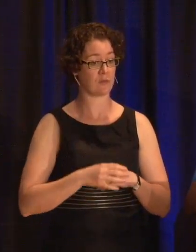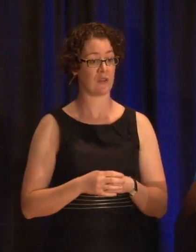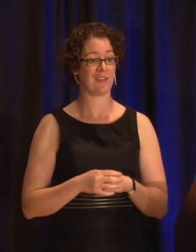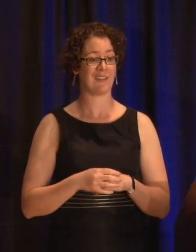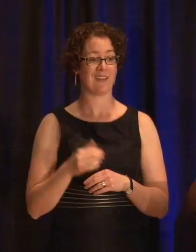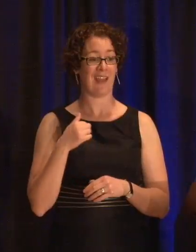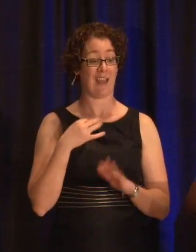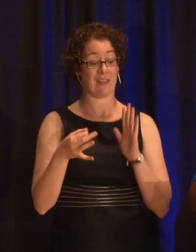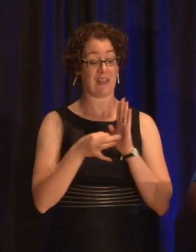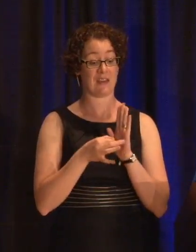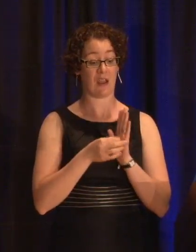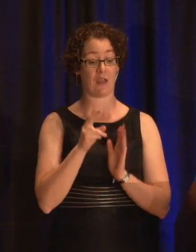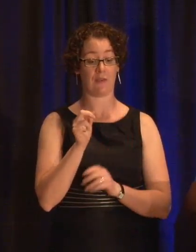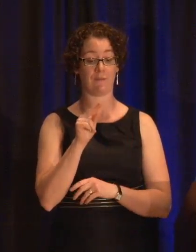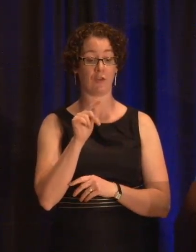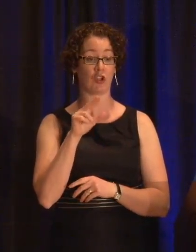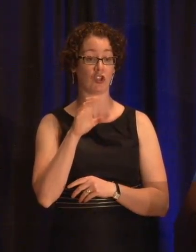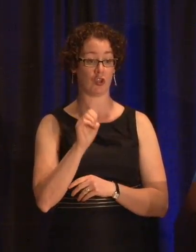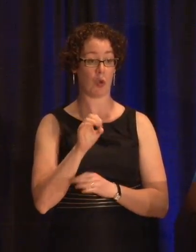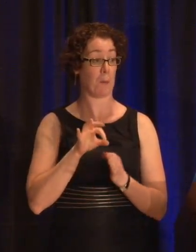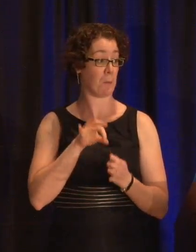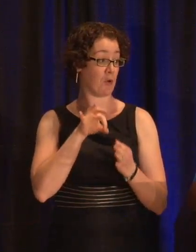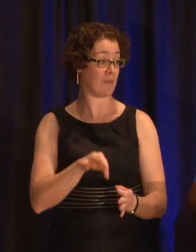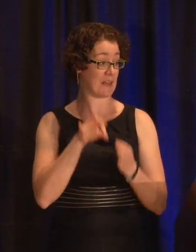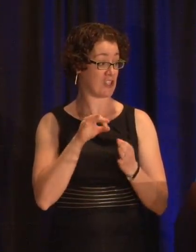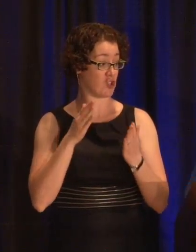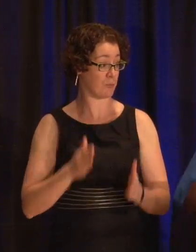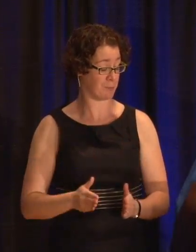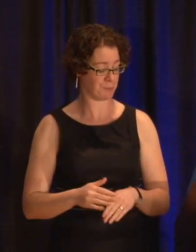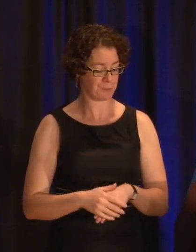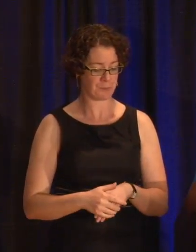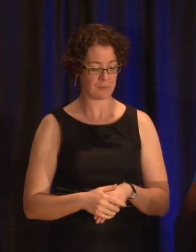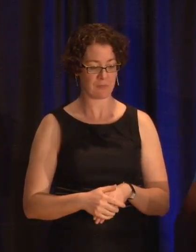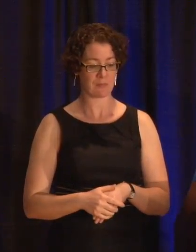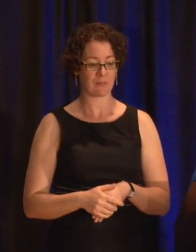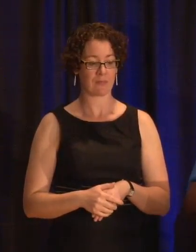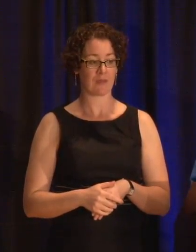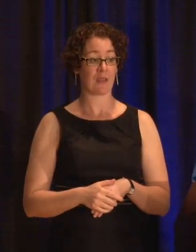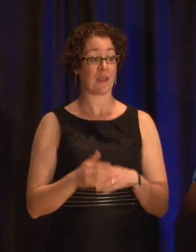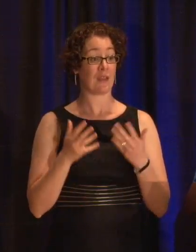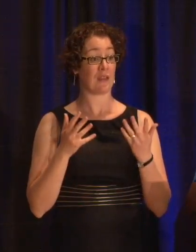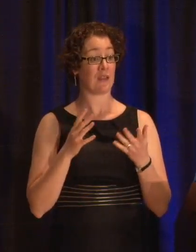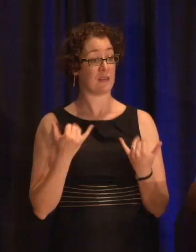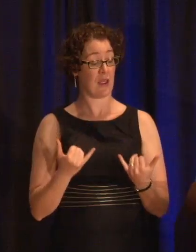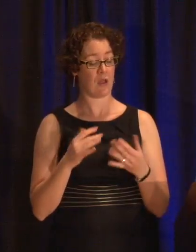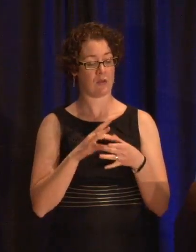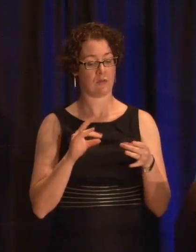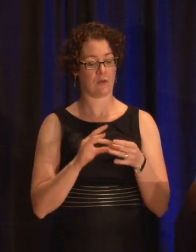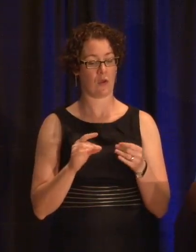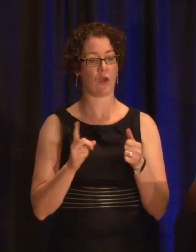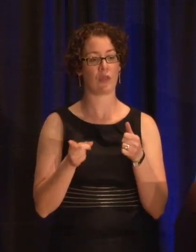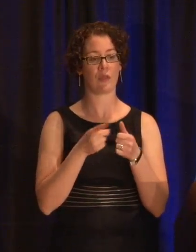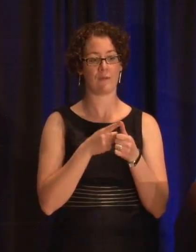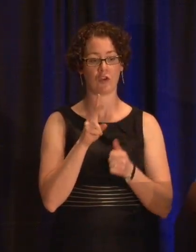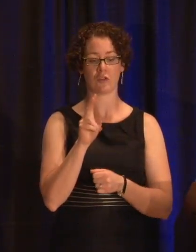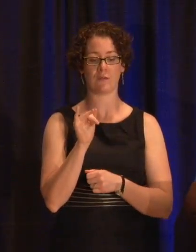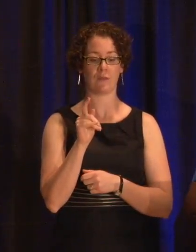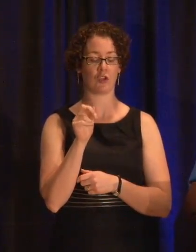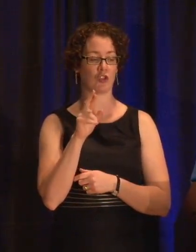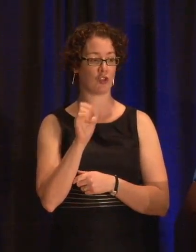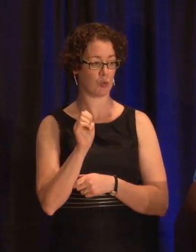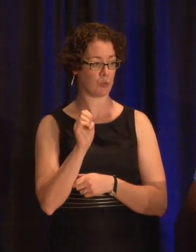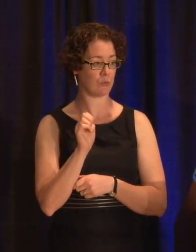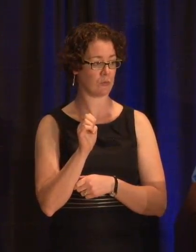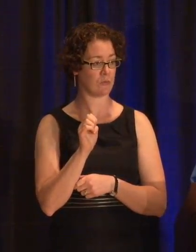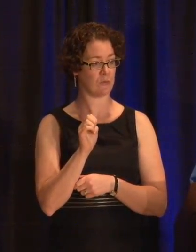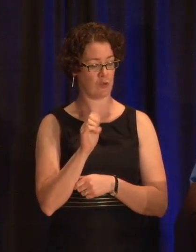9th virtue, which is perfectionism. To leave you today, I would like to share with you the first virtue, the one